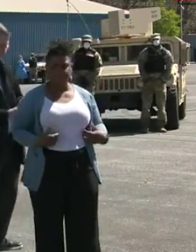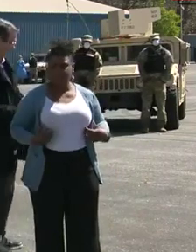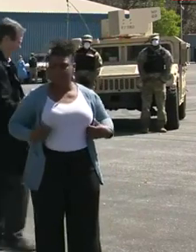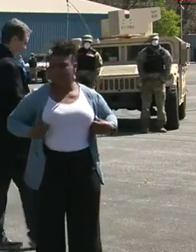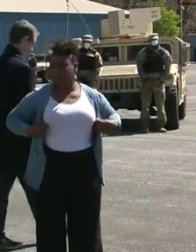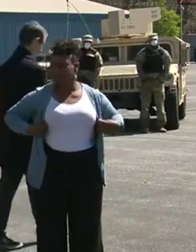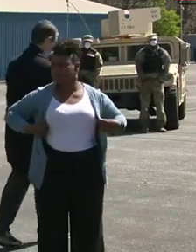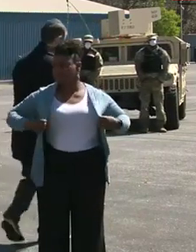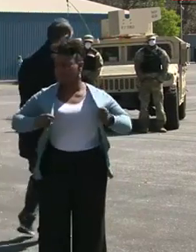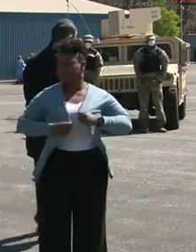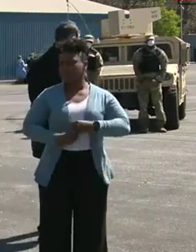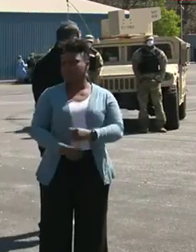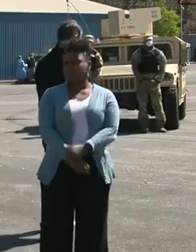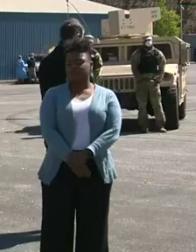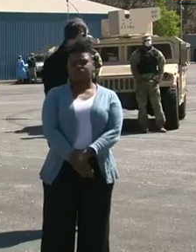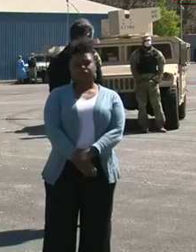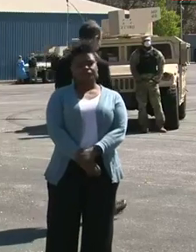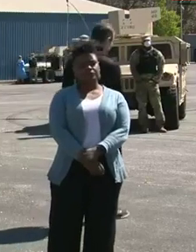as I mentioned,